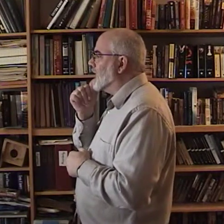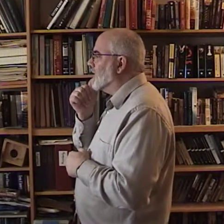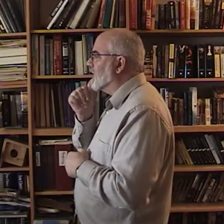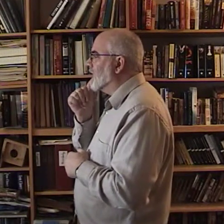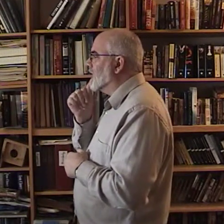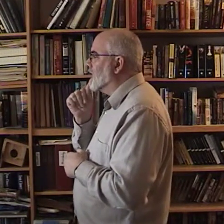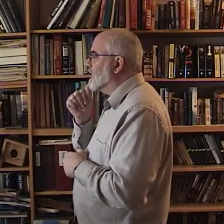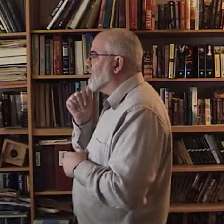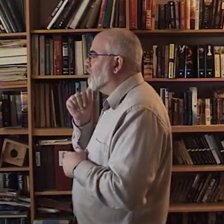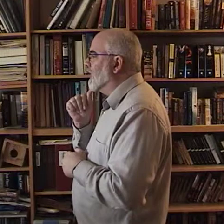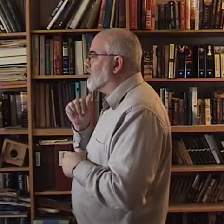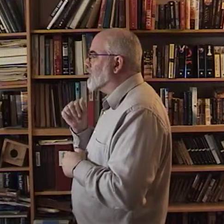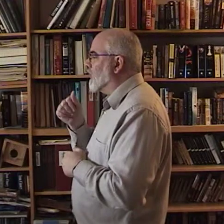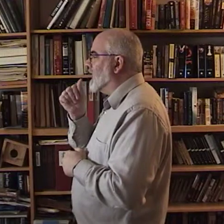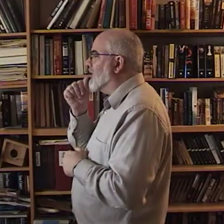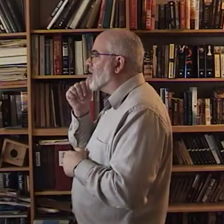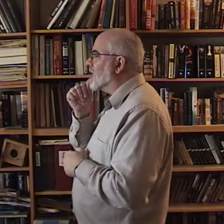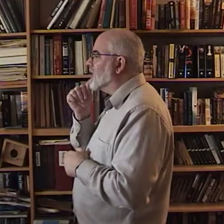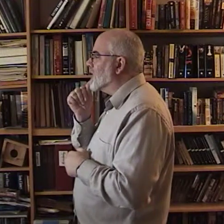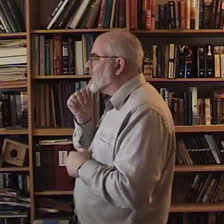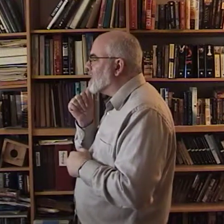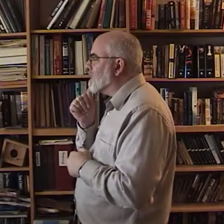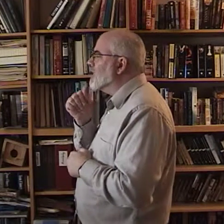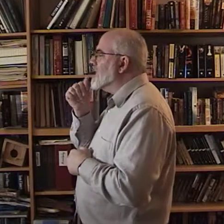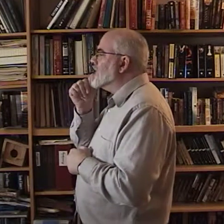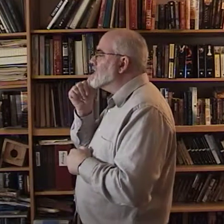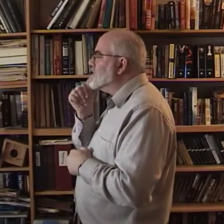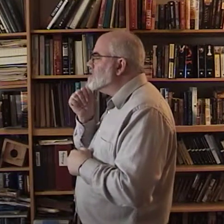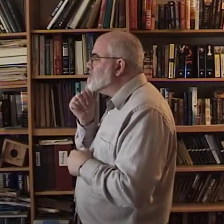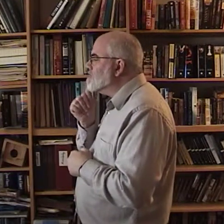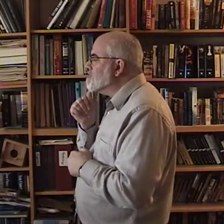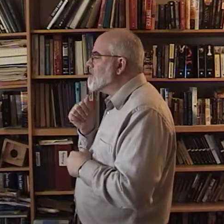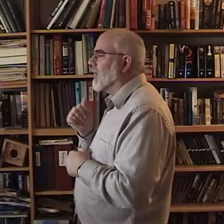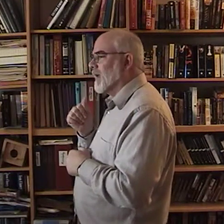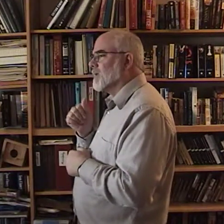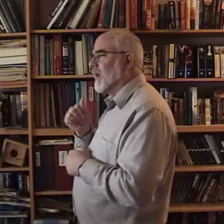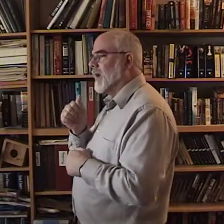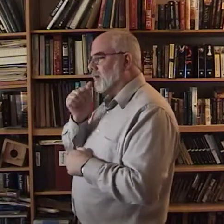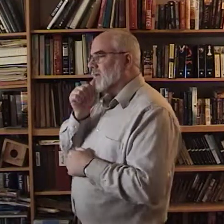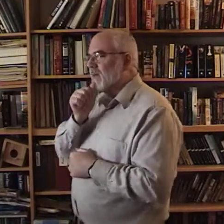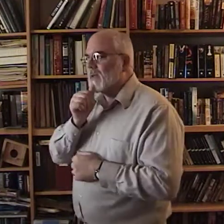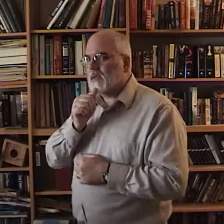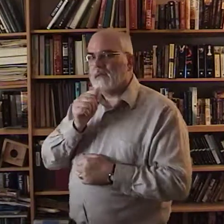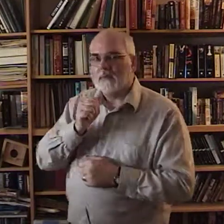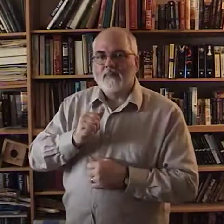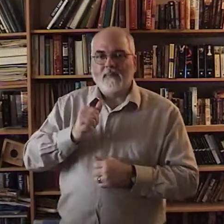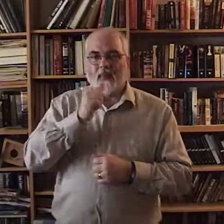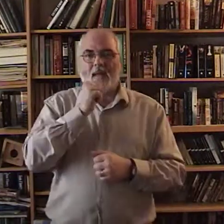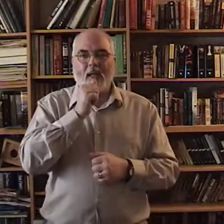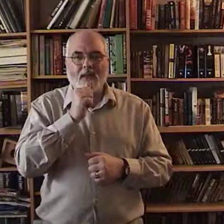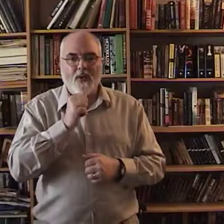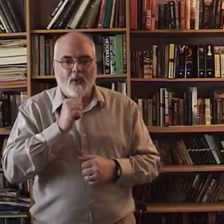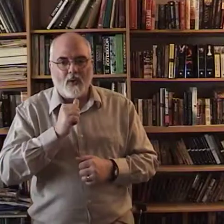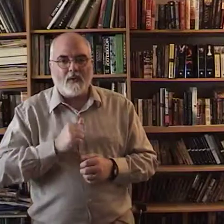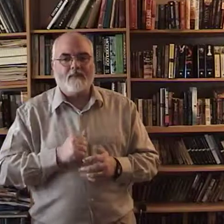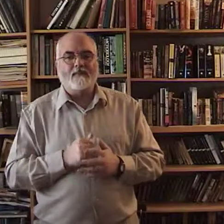of wiggles its way down, or just kind of its way down. That's endure.